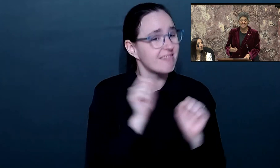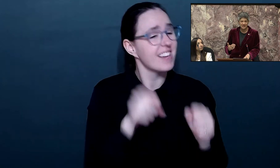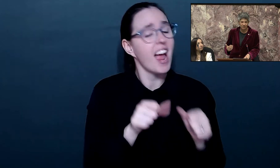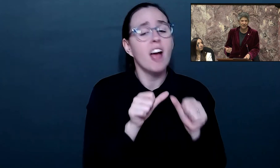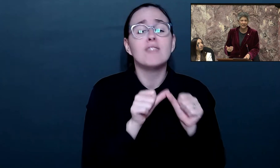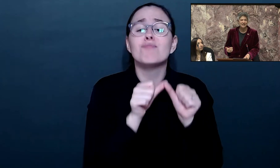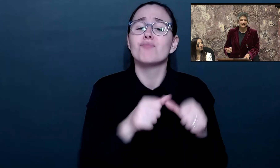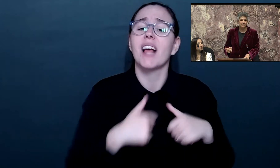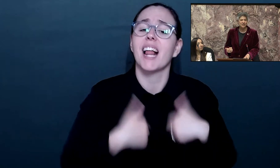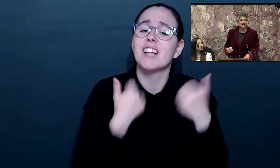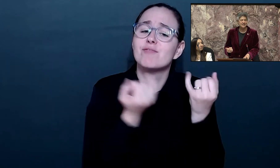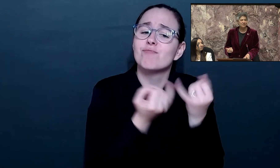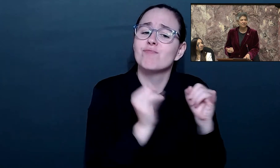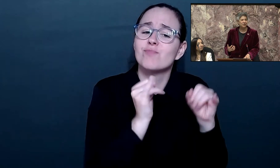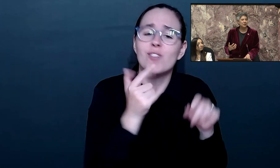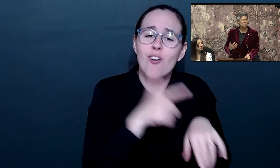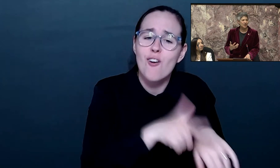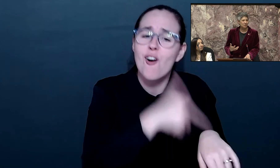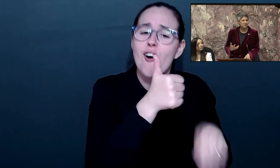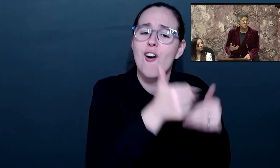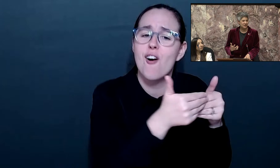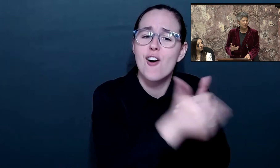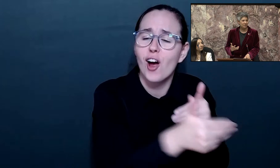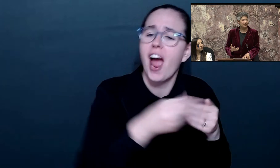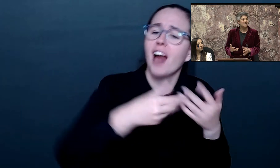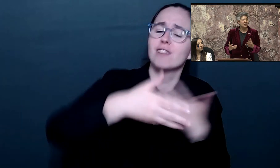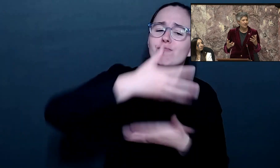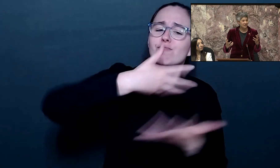neighbourhood. I ask everybody to please give a very round